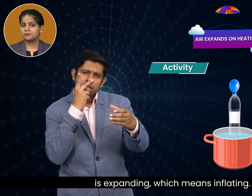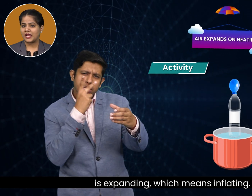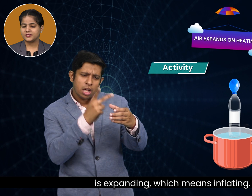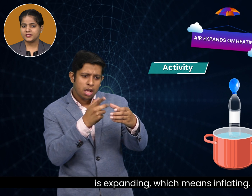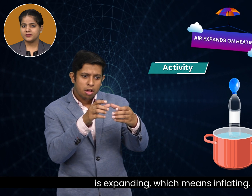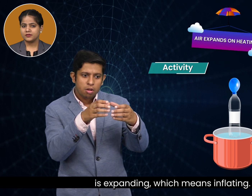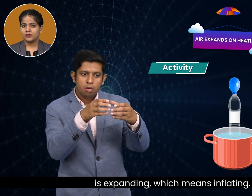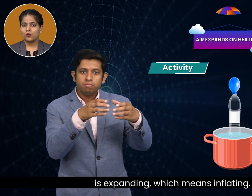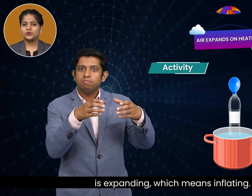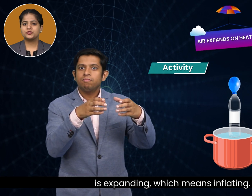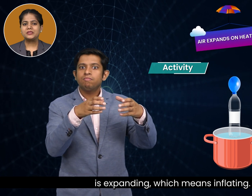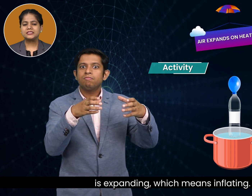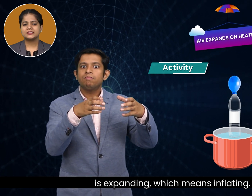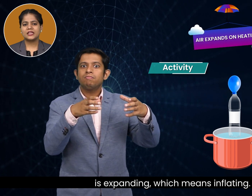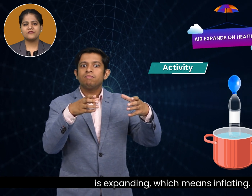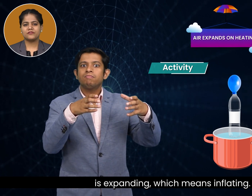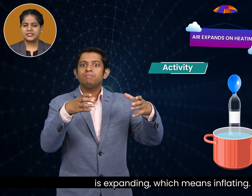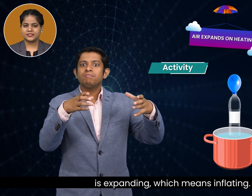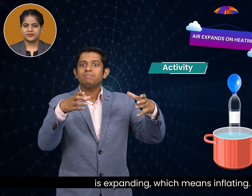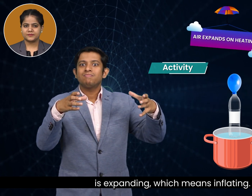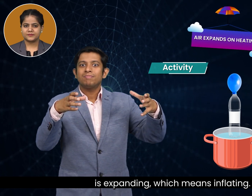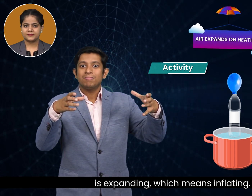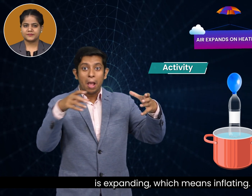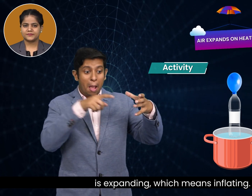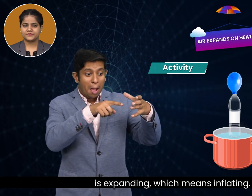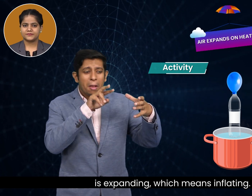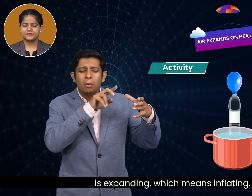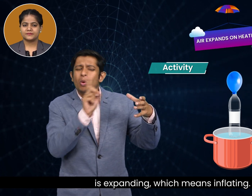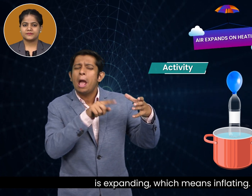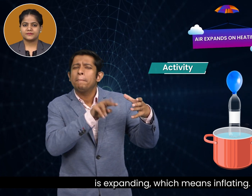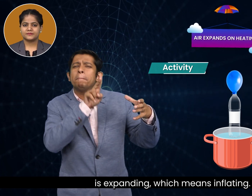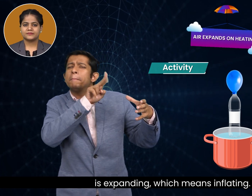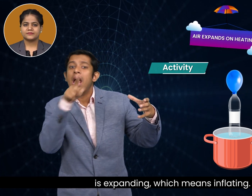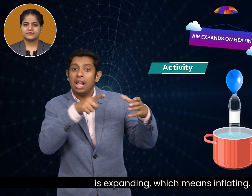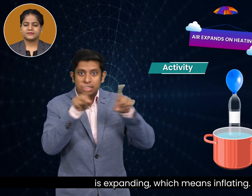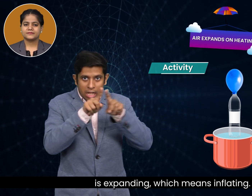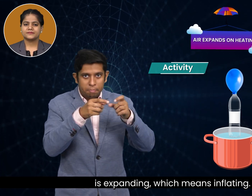is expanding, which means inflating.